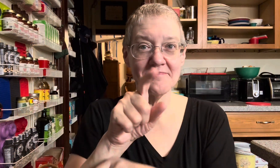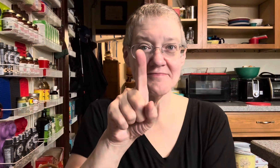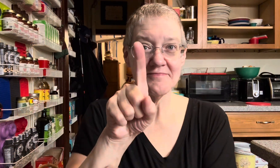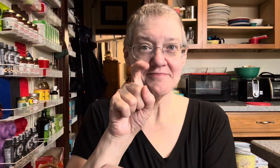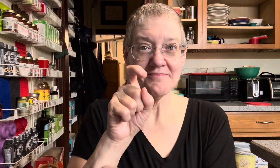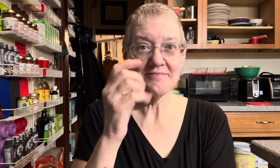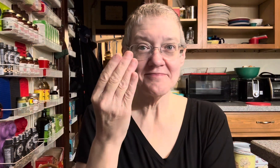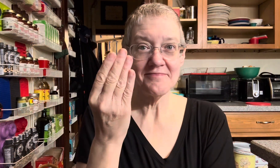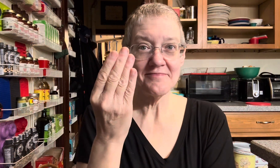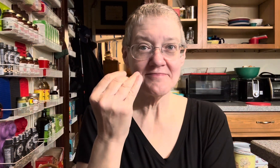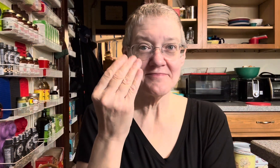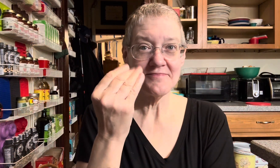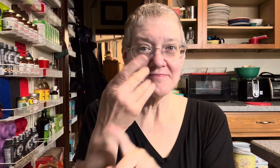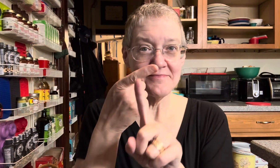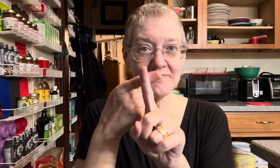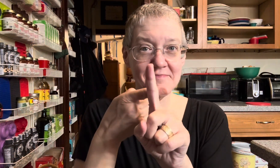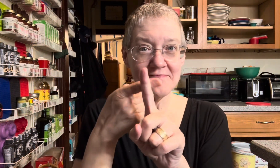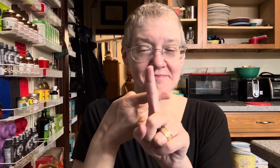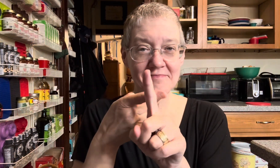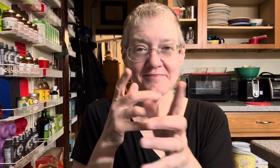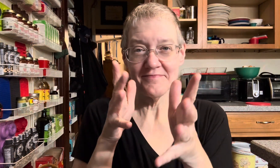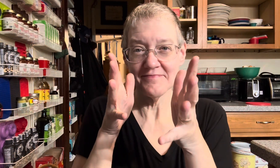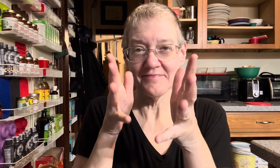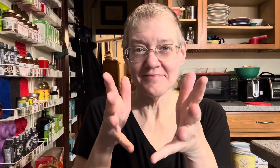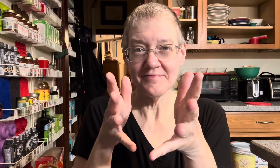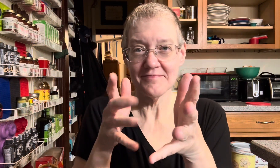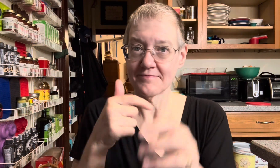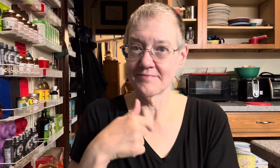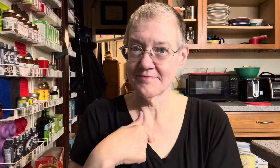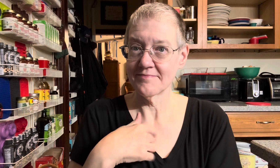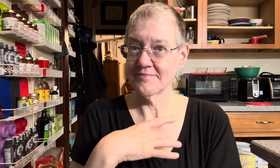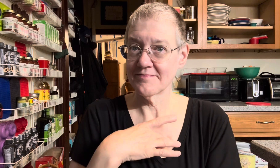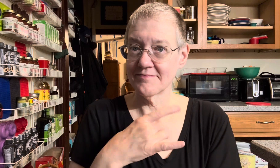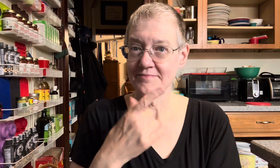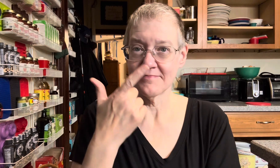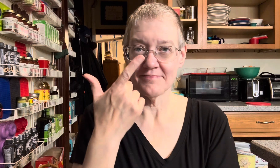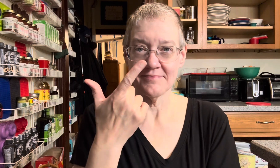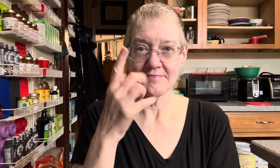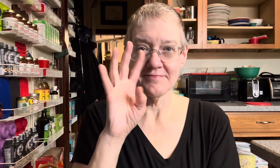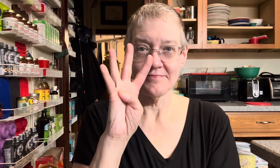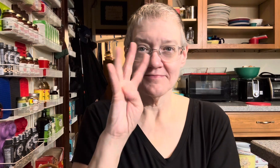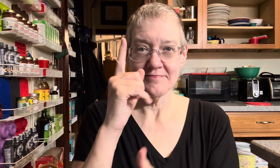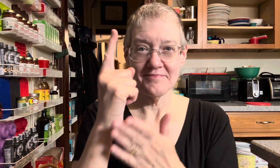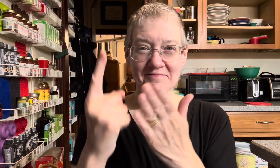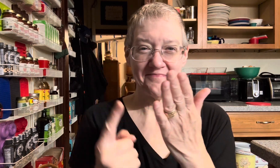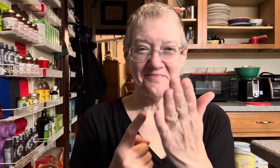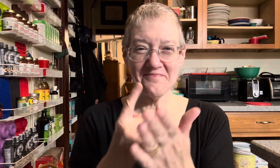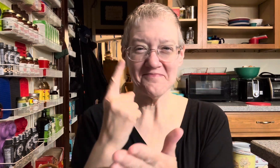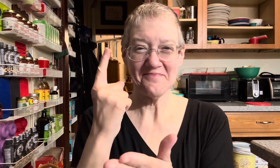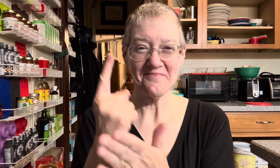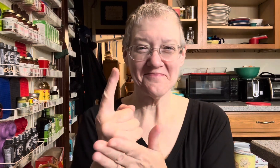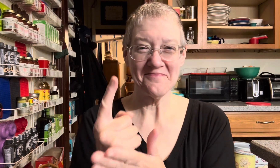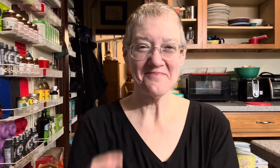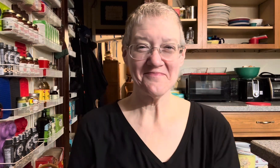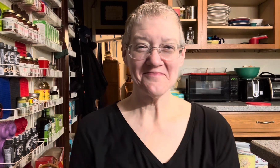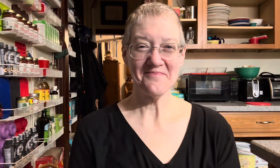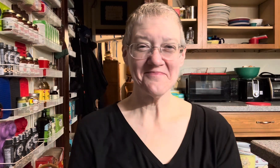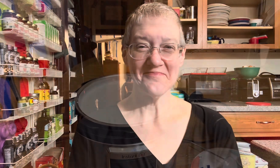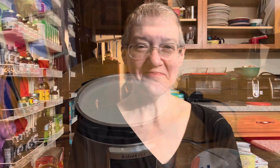Now we set it at 114 degrees and leave it. I like to ferment it 24